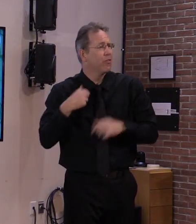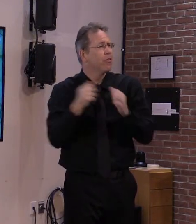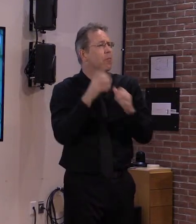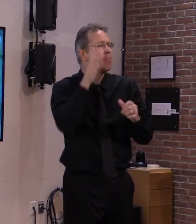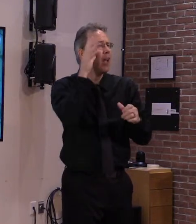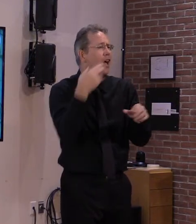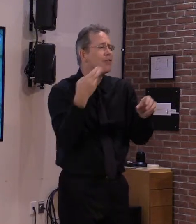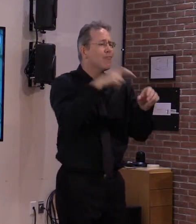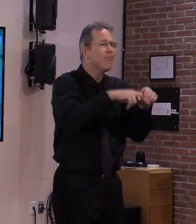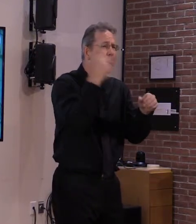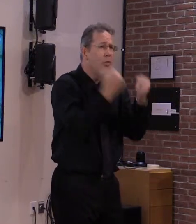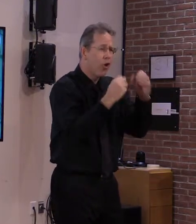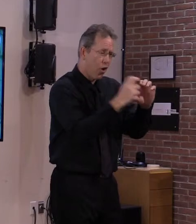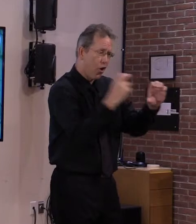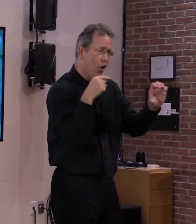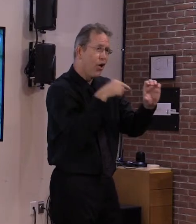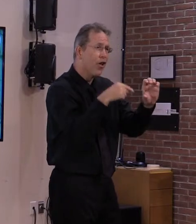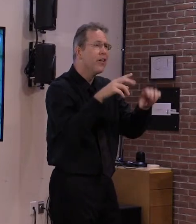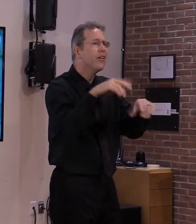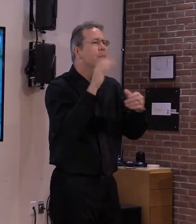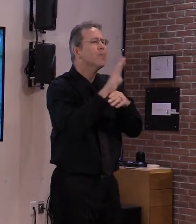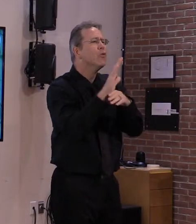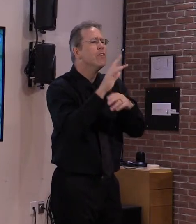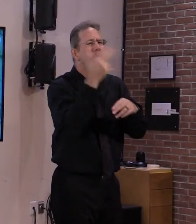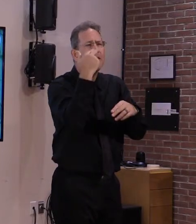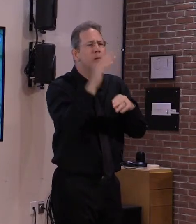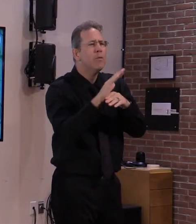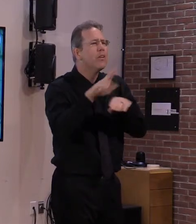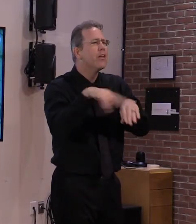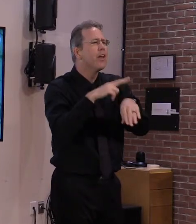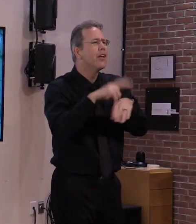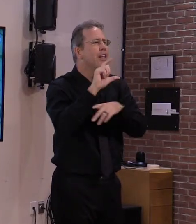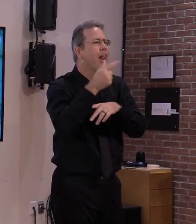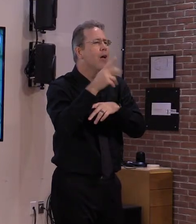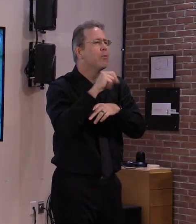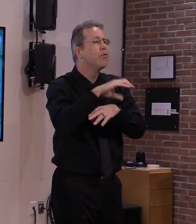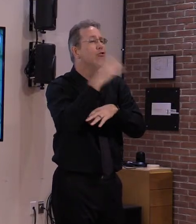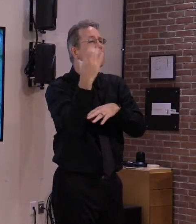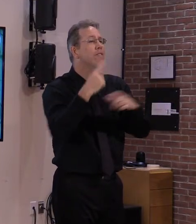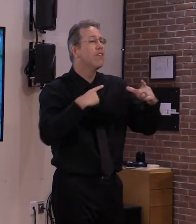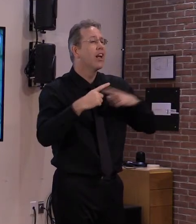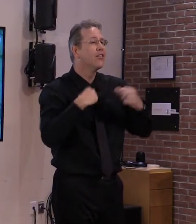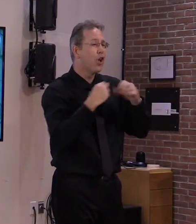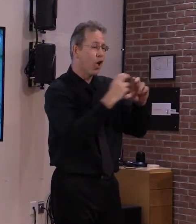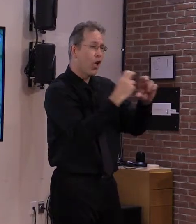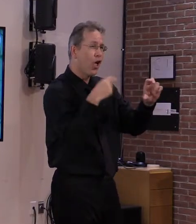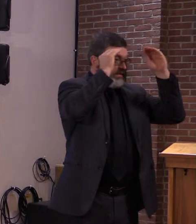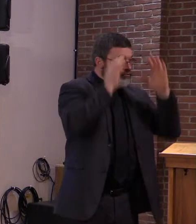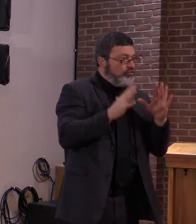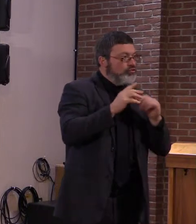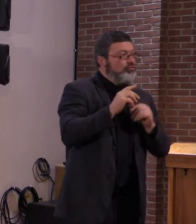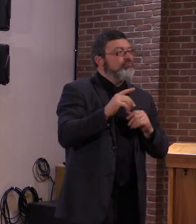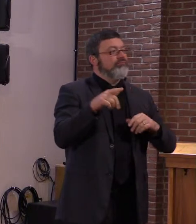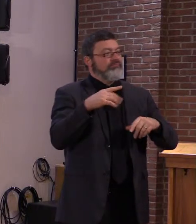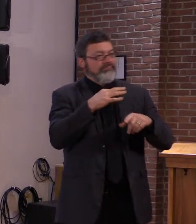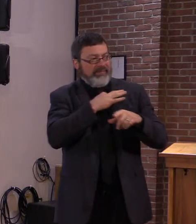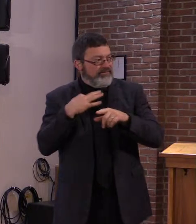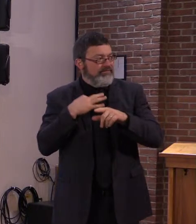Thanksgiving. And anecdotally, I get the sense that many stepped up and kept their Thanksgiving